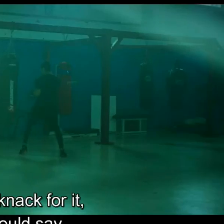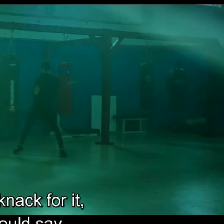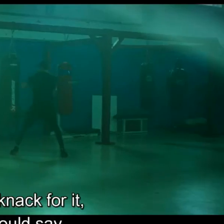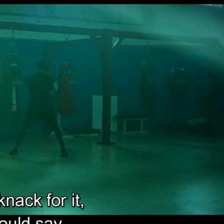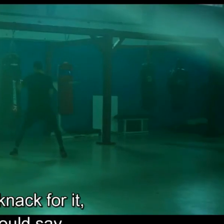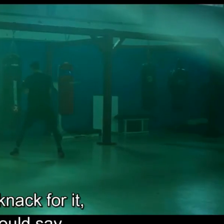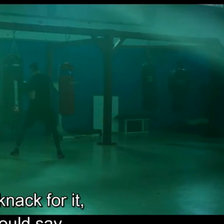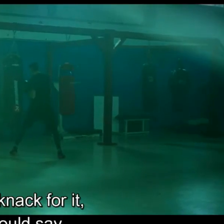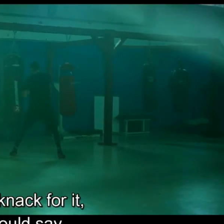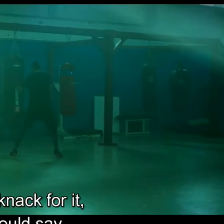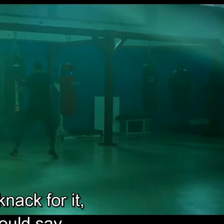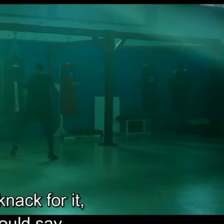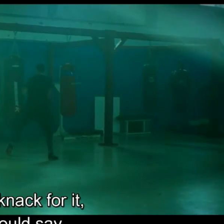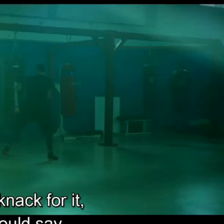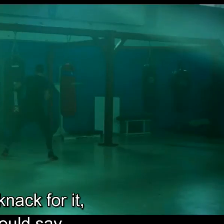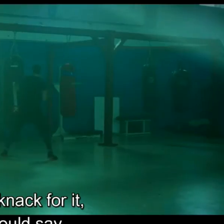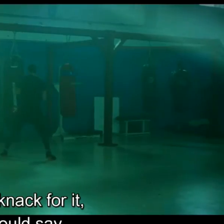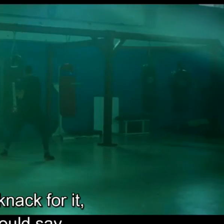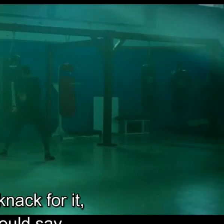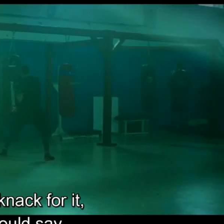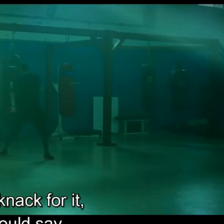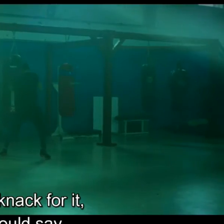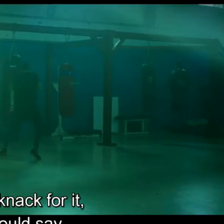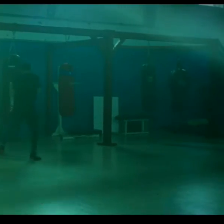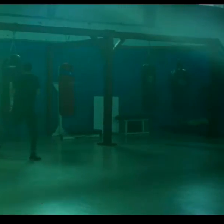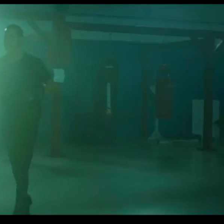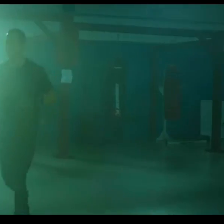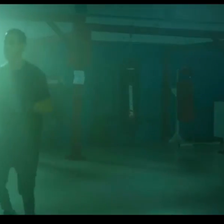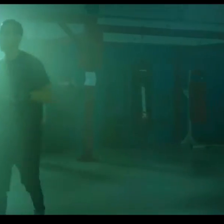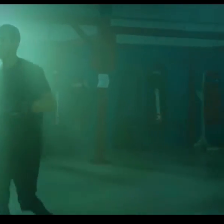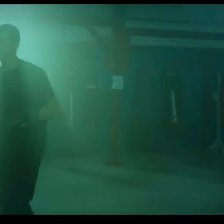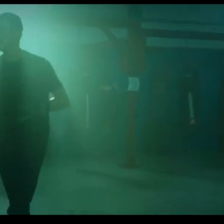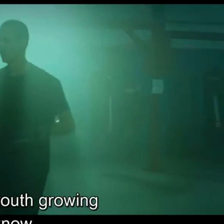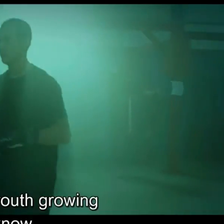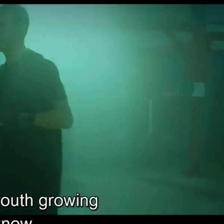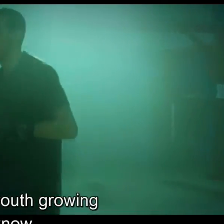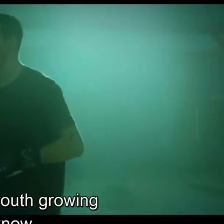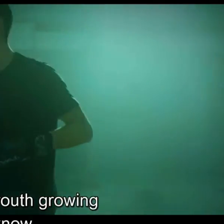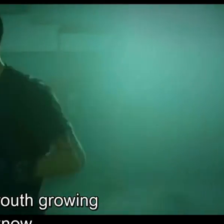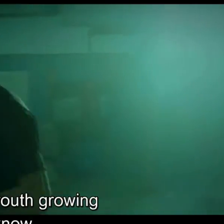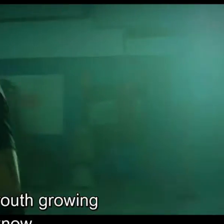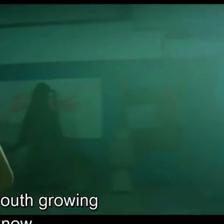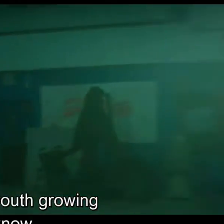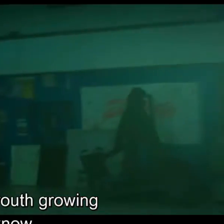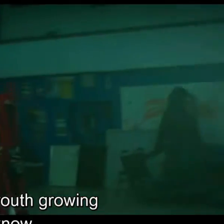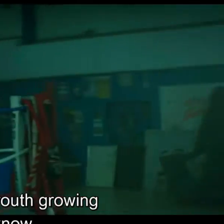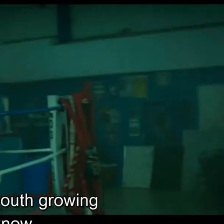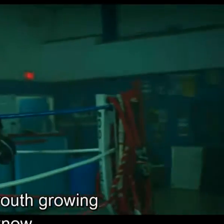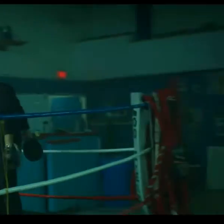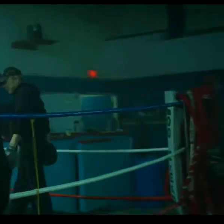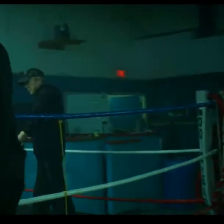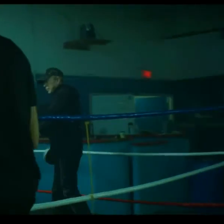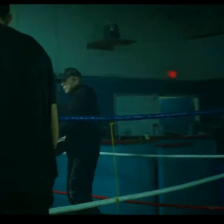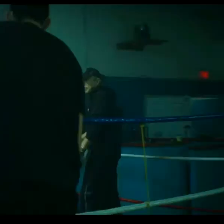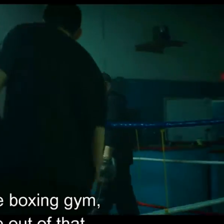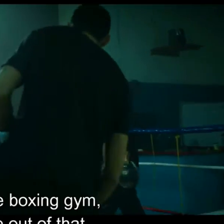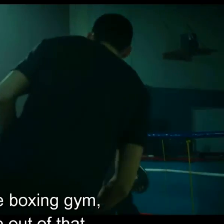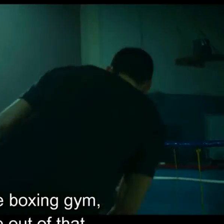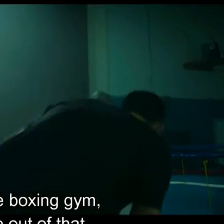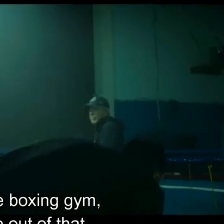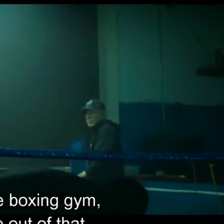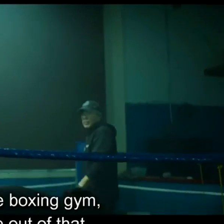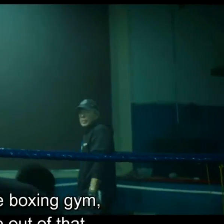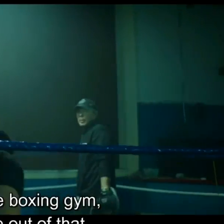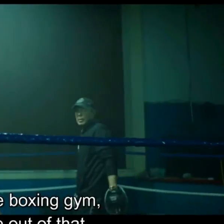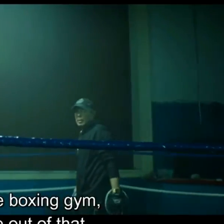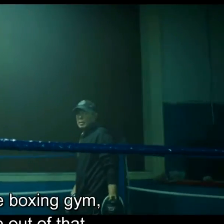I had a kind of a knack for it, I guess you could say. I was a troubled youth growing up, you know. The gym